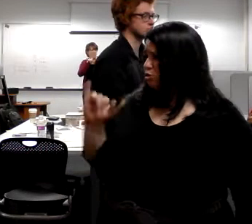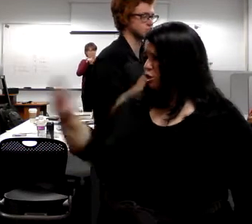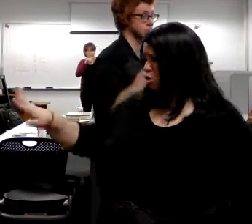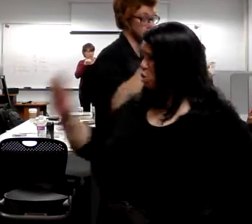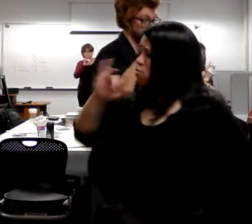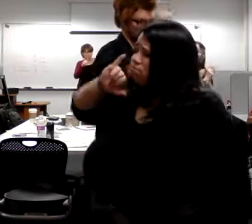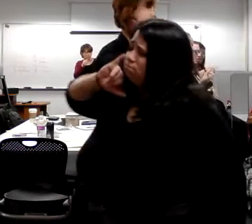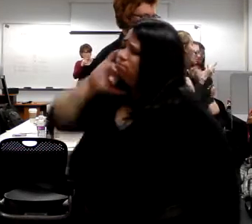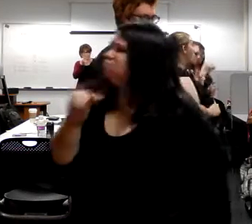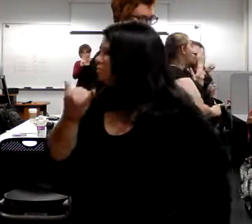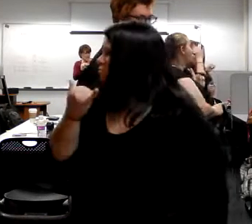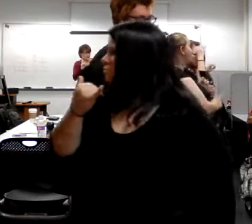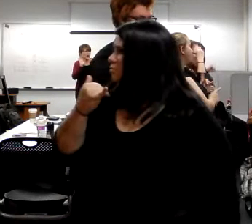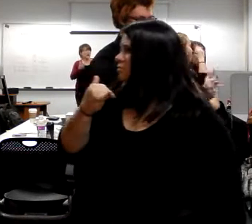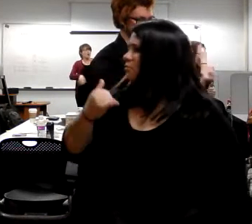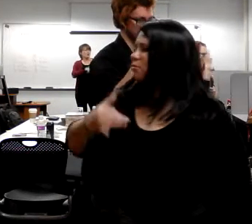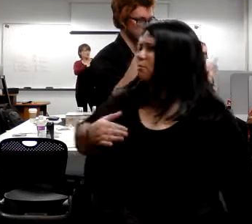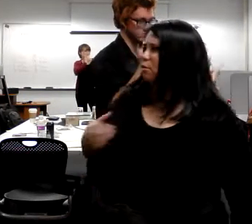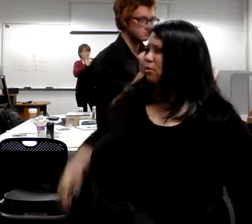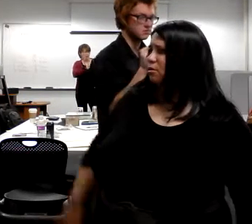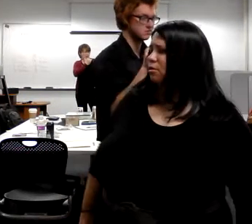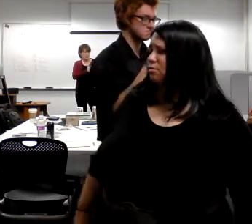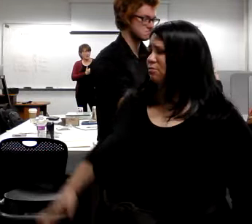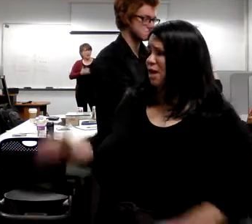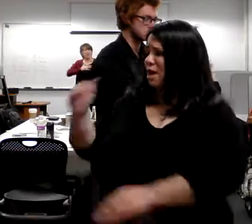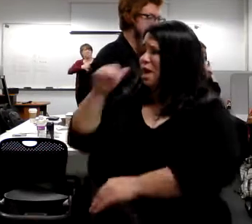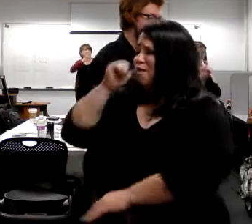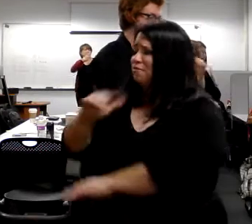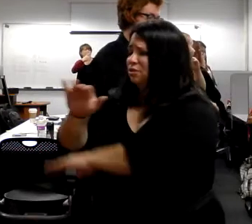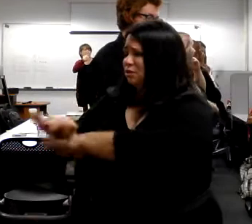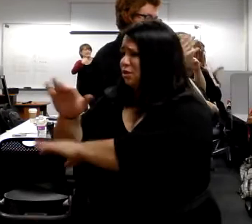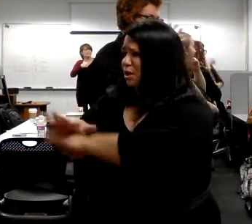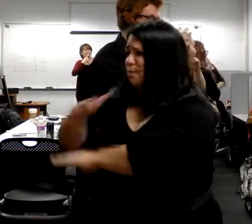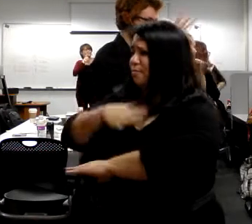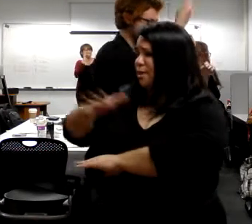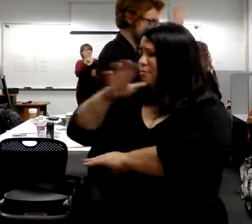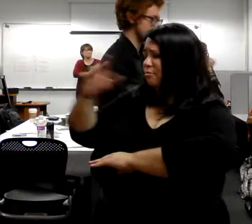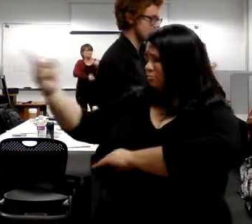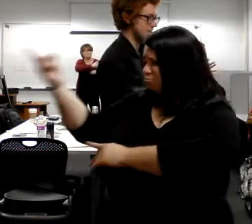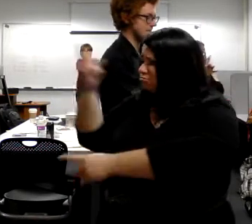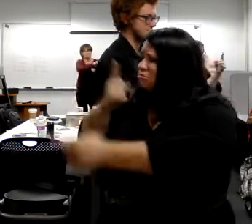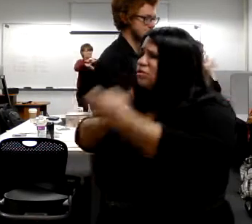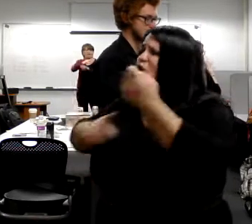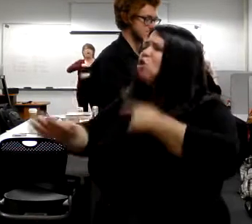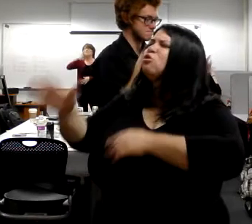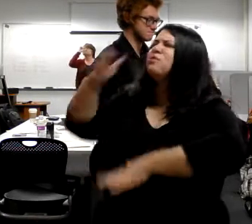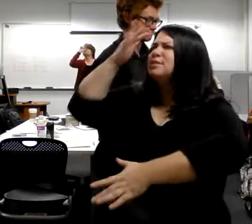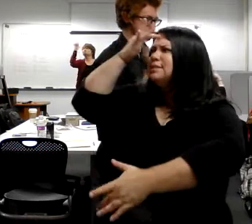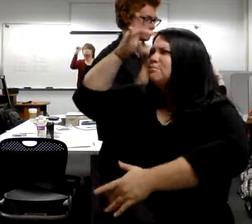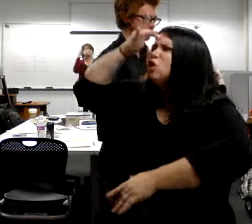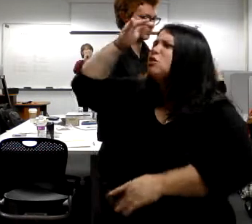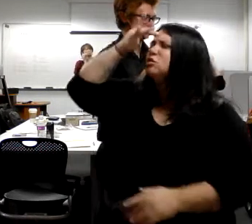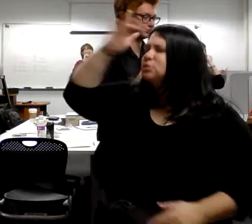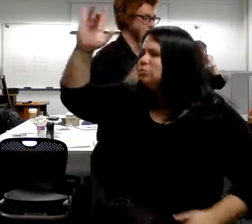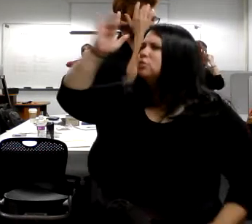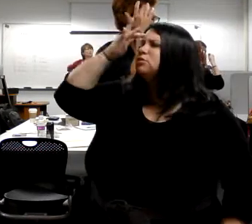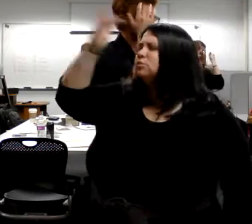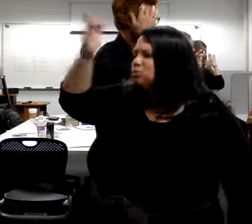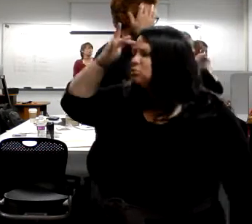mother tells me every night that I'm the smartest girl in the world. And she's a lawyer, so she's always right. And that explained a few things.